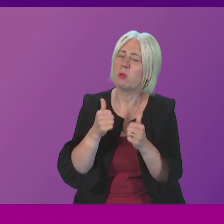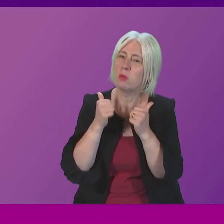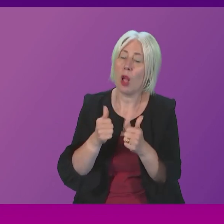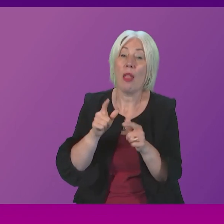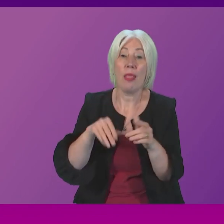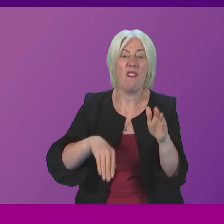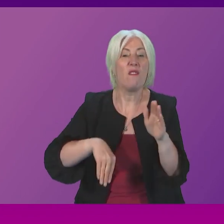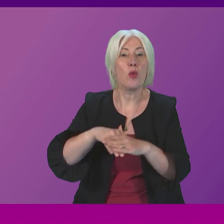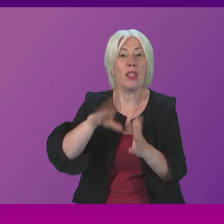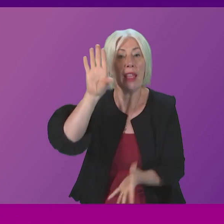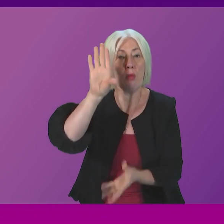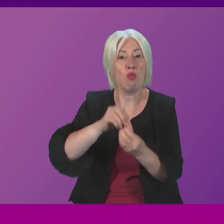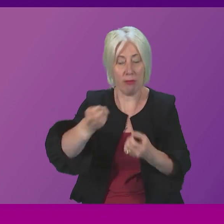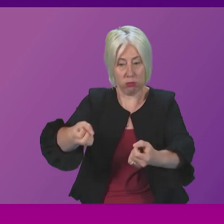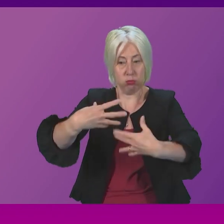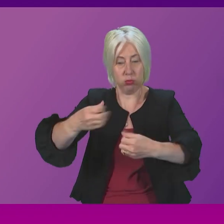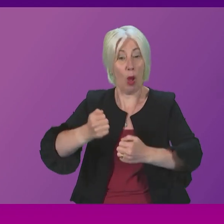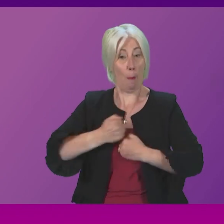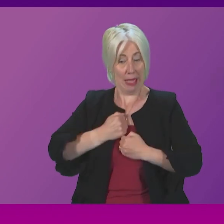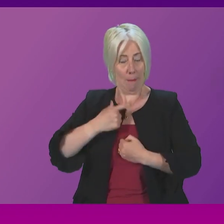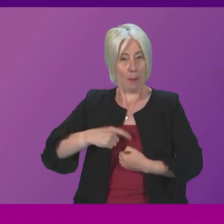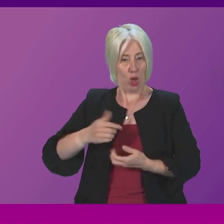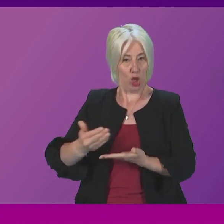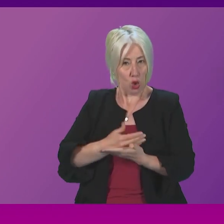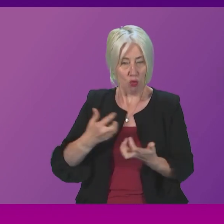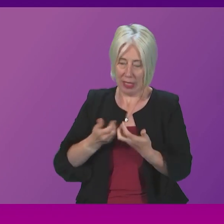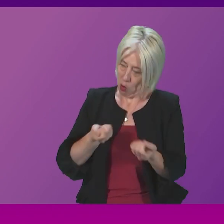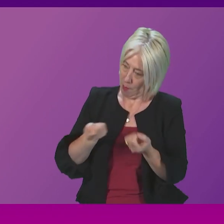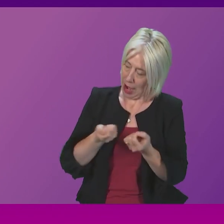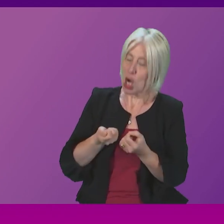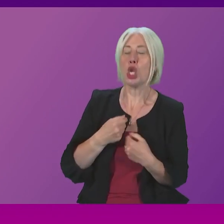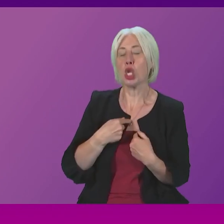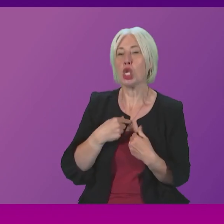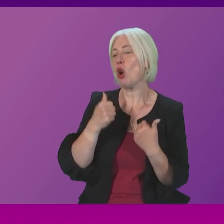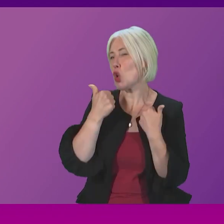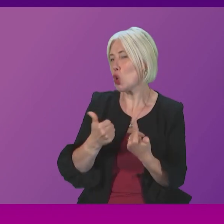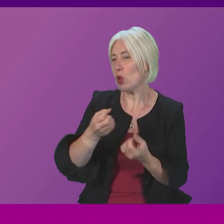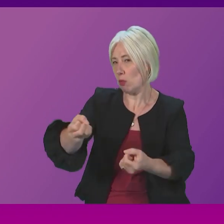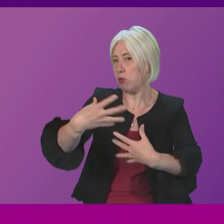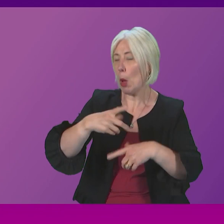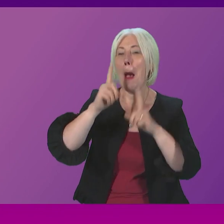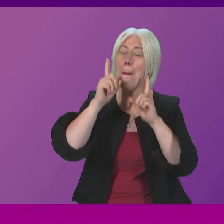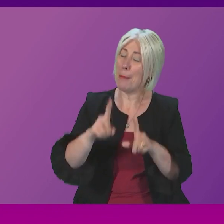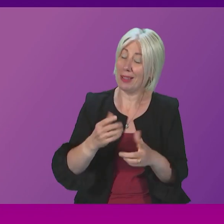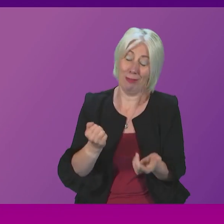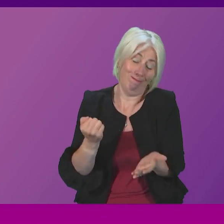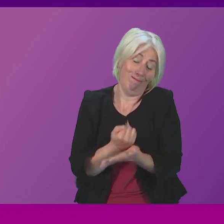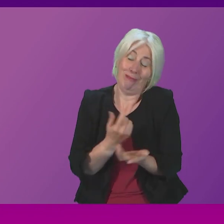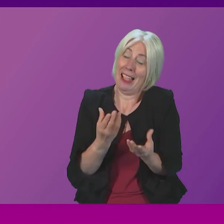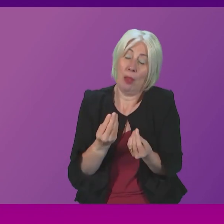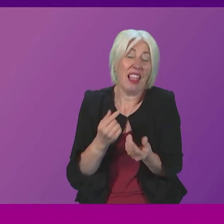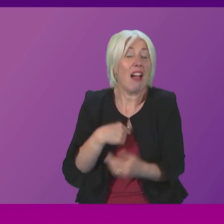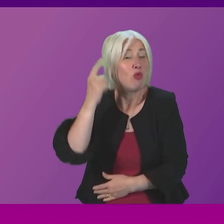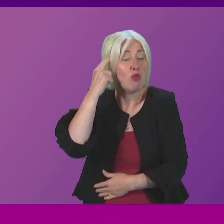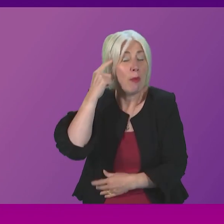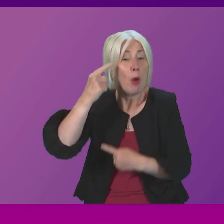of briefings on your own personal security and how to take care of that. But unfortunately, it is something that we have to be mindful of. What I would